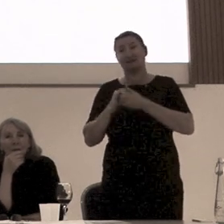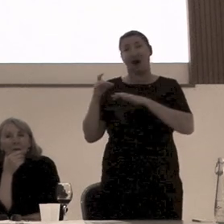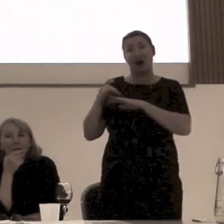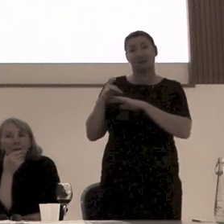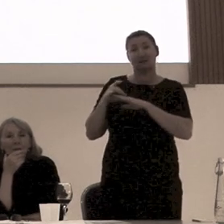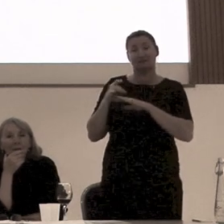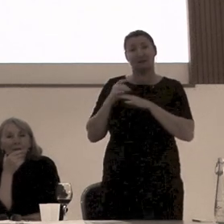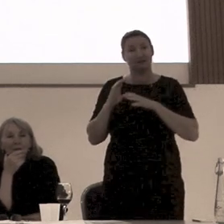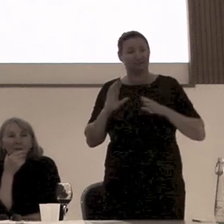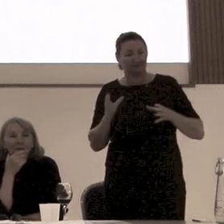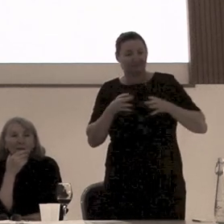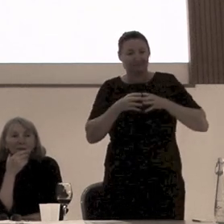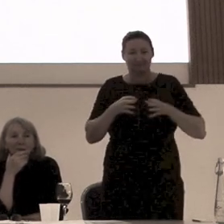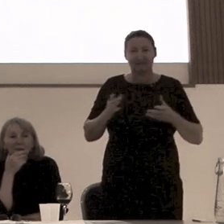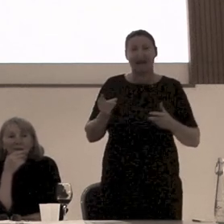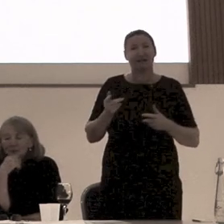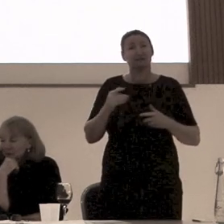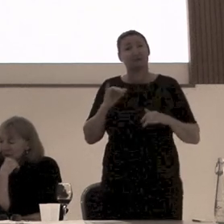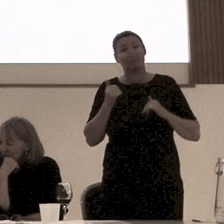sometimes on a girly night